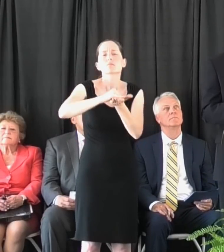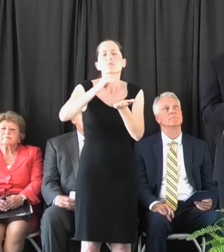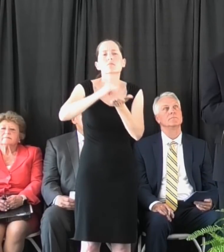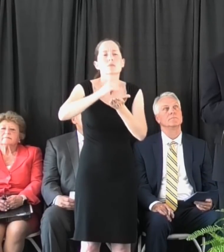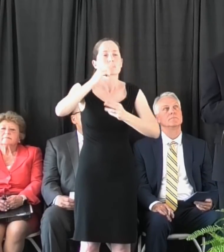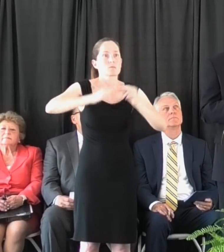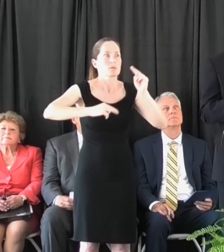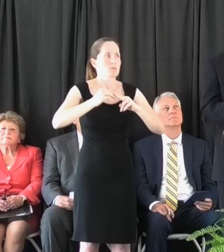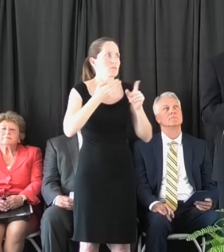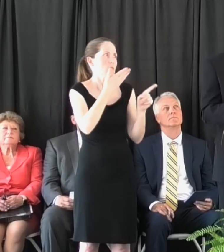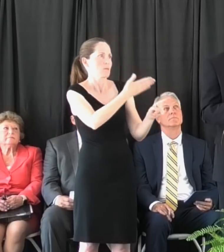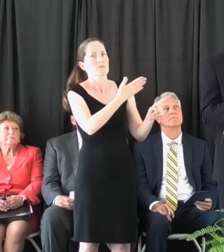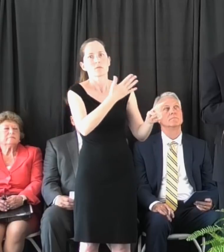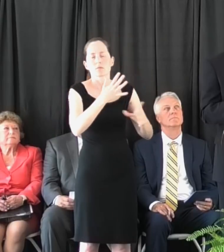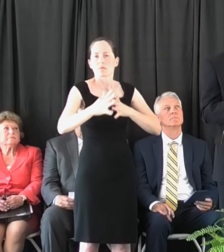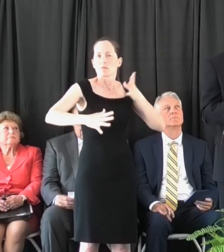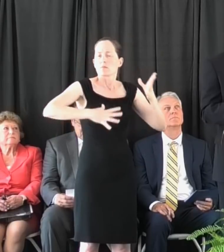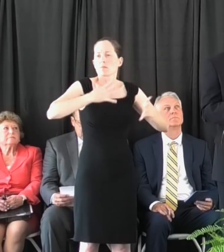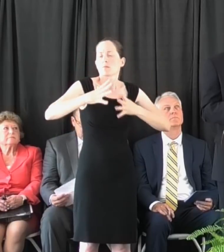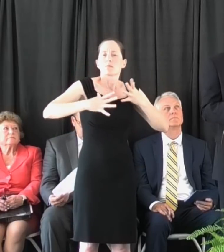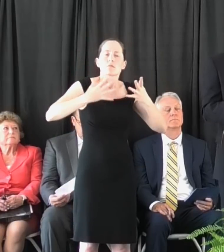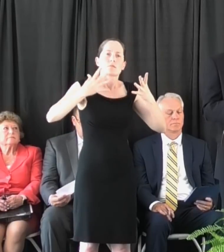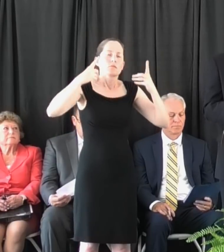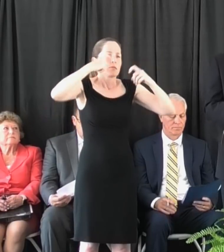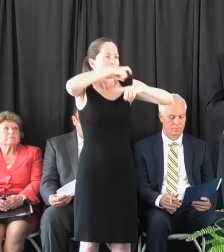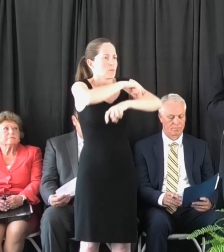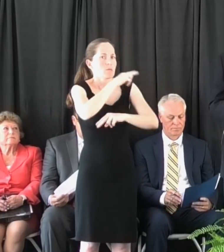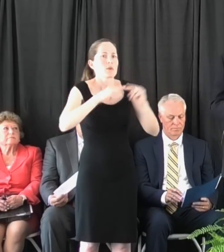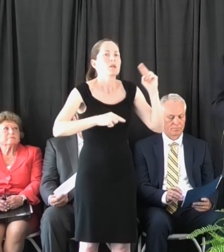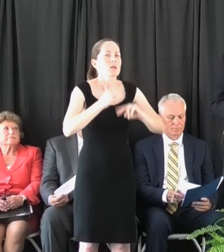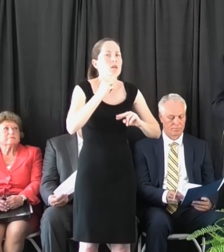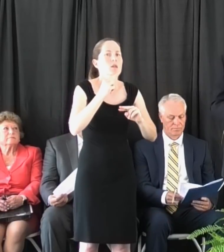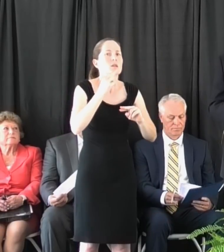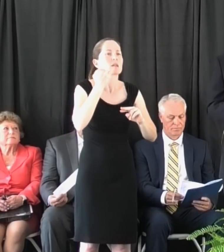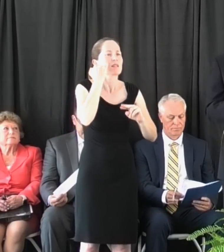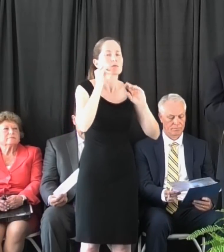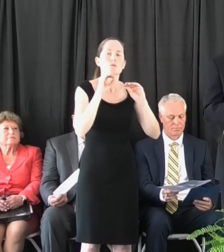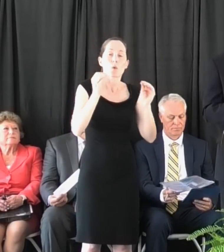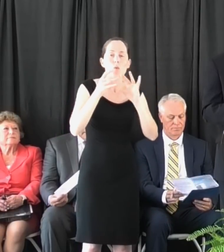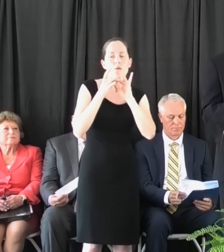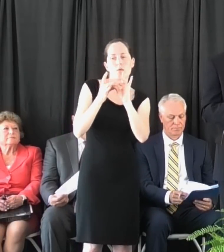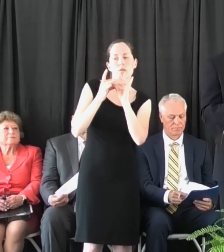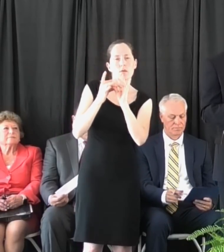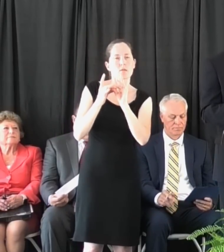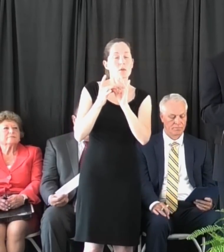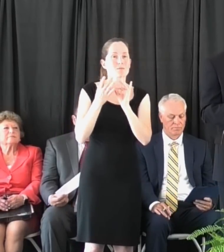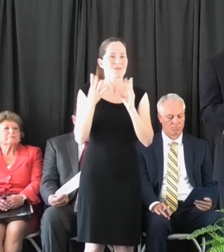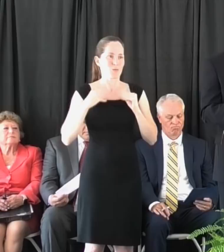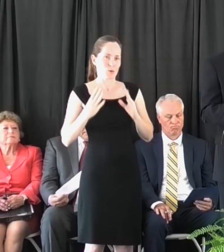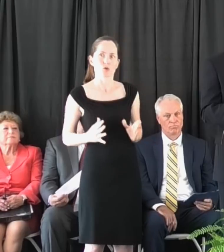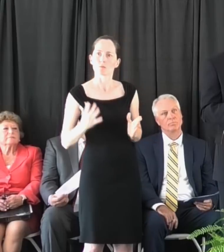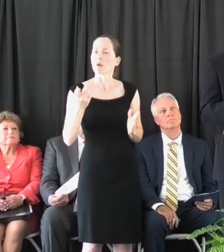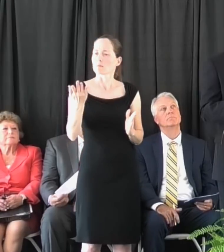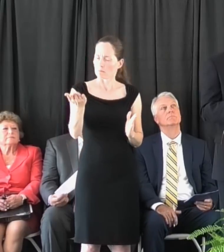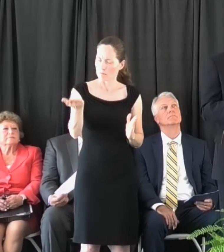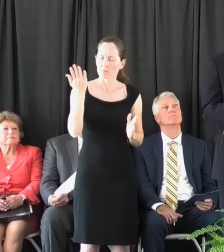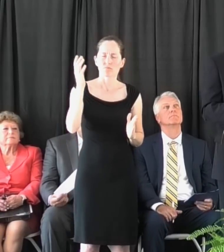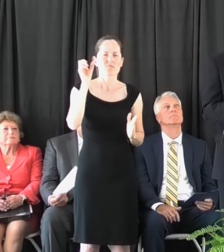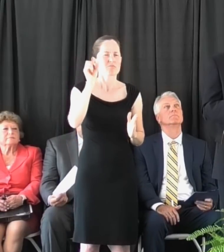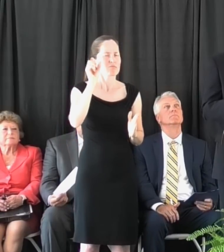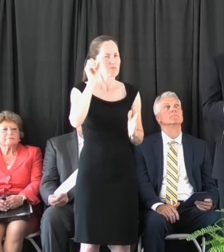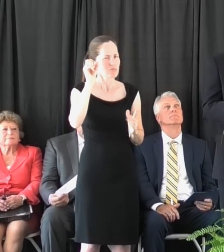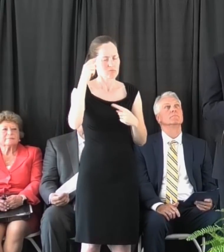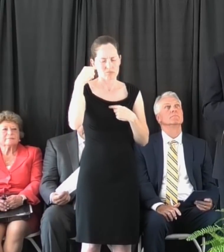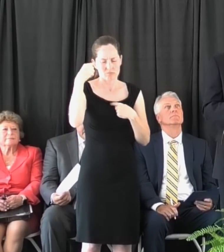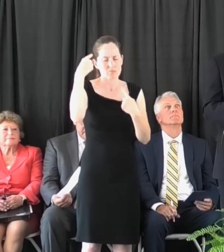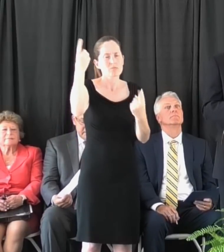significant investment, collaboration, and cooperation from the owner. And that's what we have seen from day one. It has been an